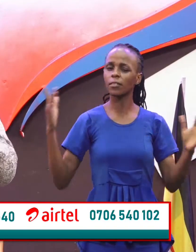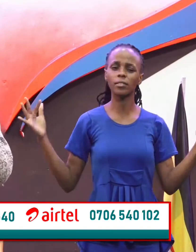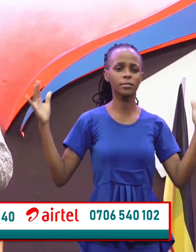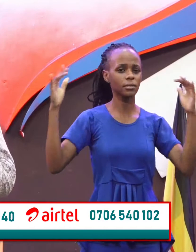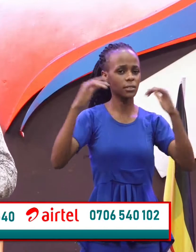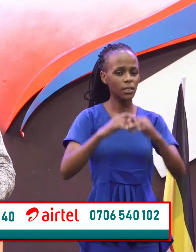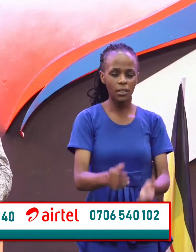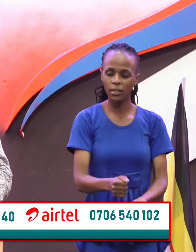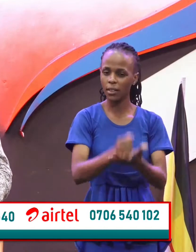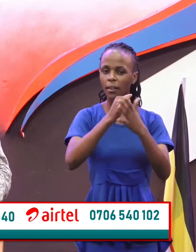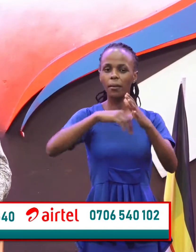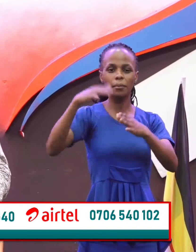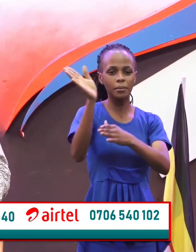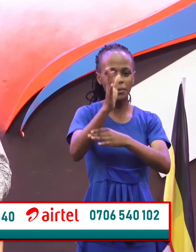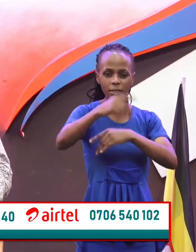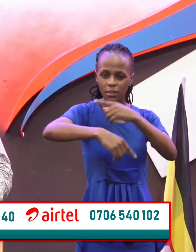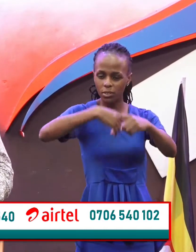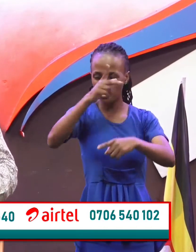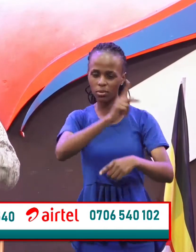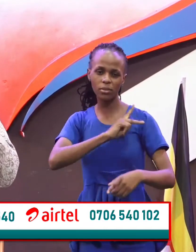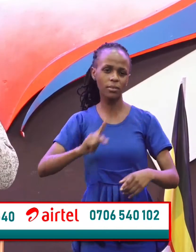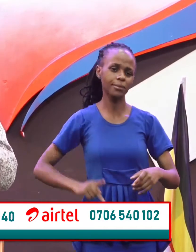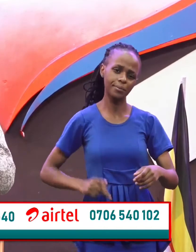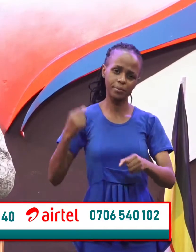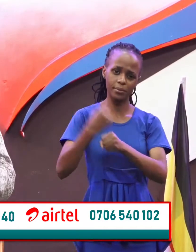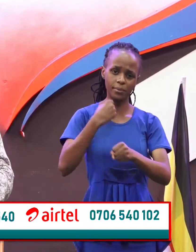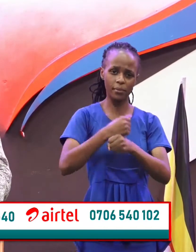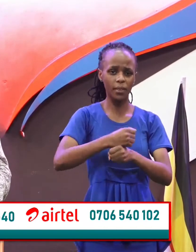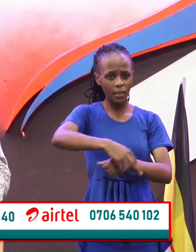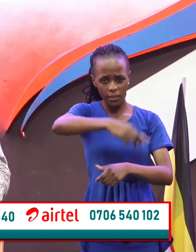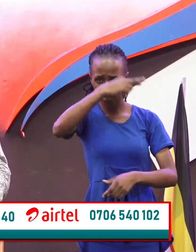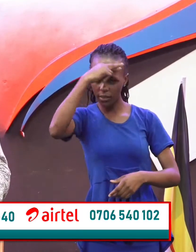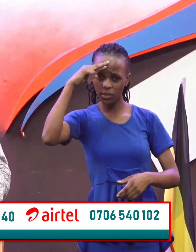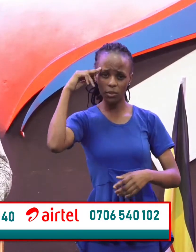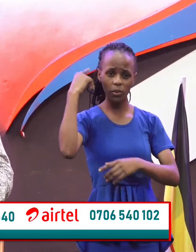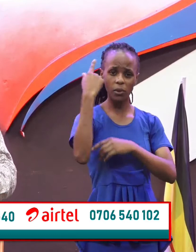not gathering, has helped us to go on with the works of the kingdom. The